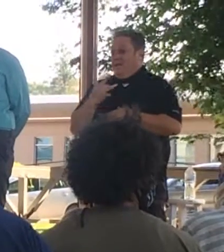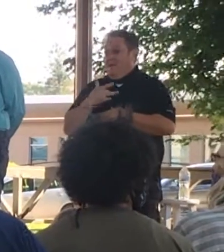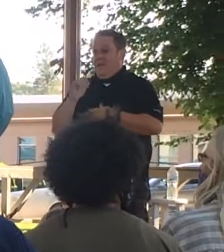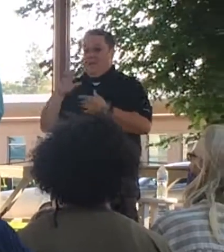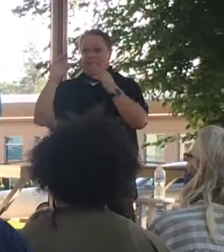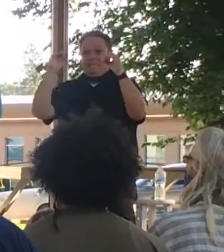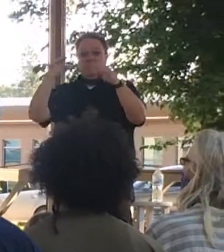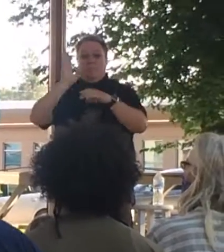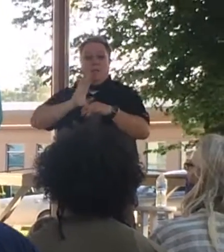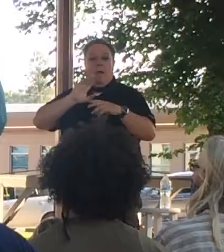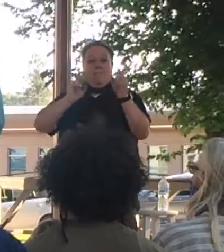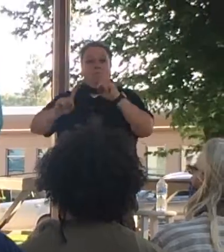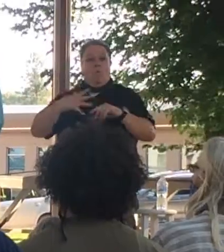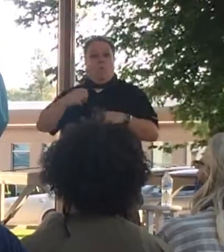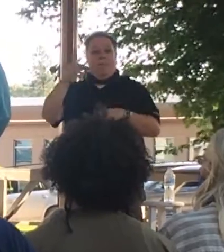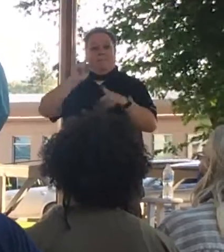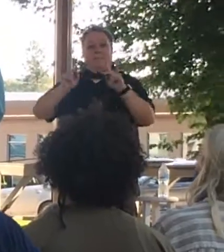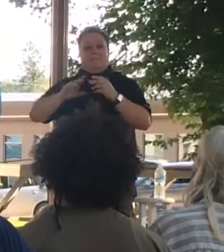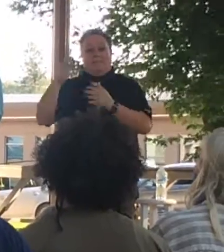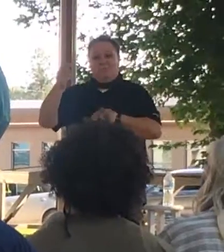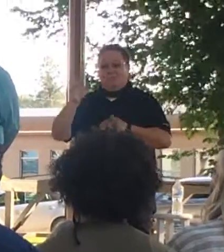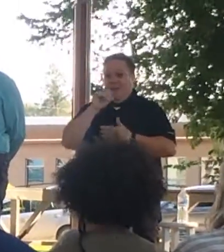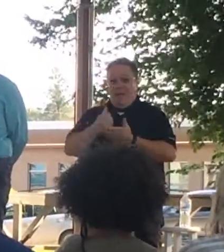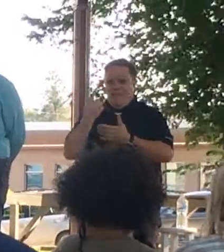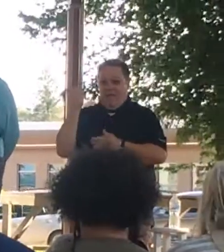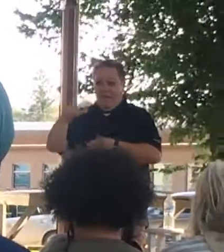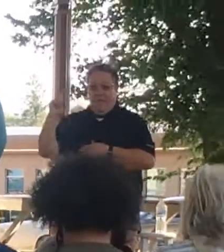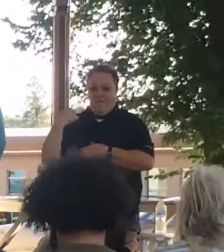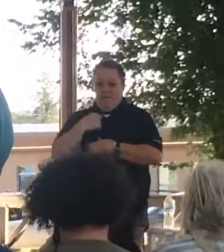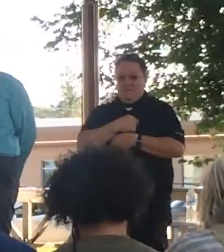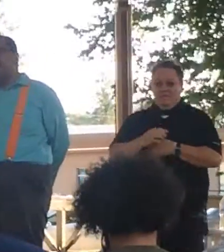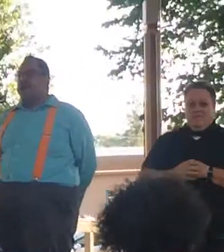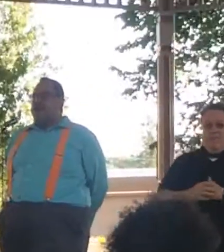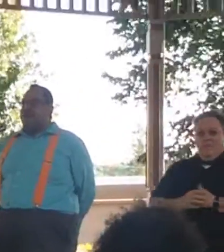teaching brown people white people's history isn't helping any of us.